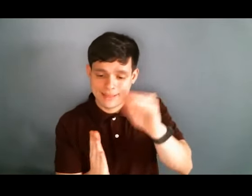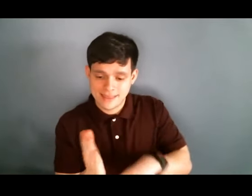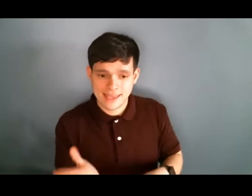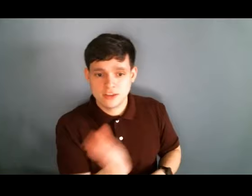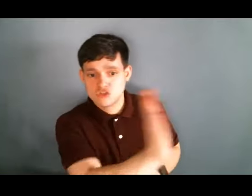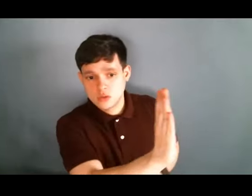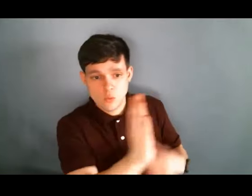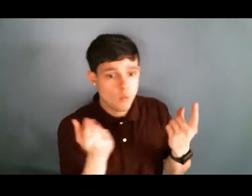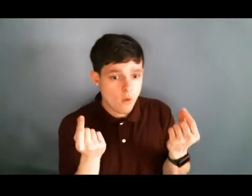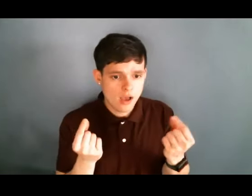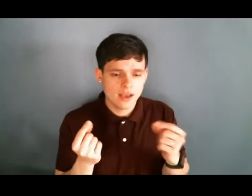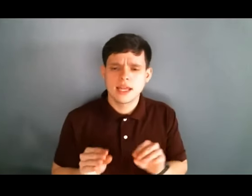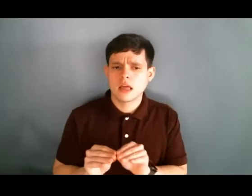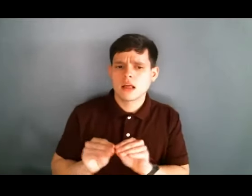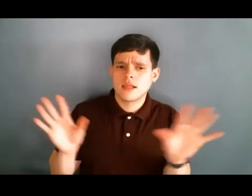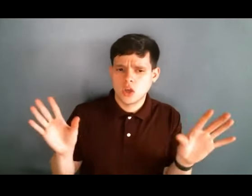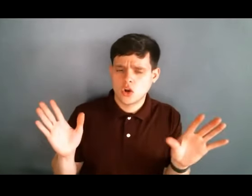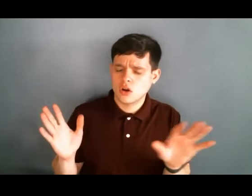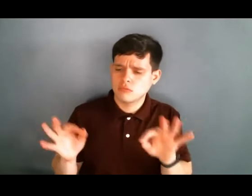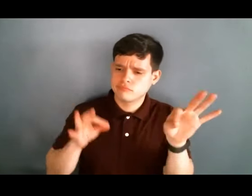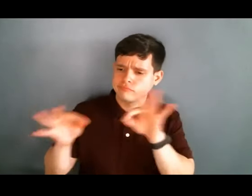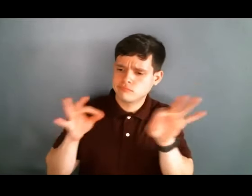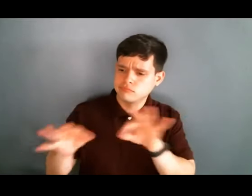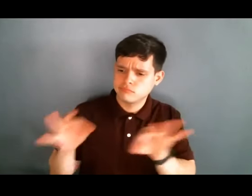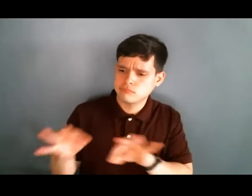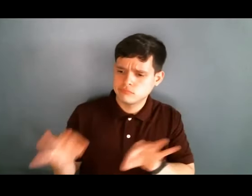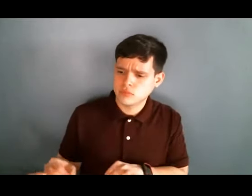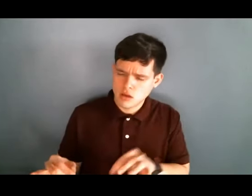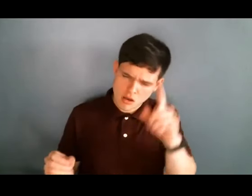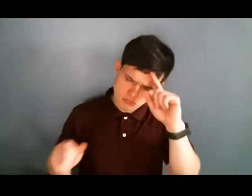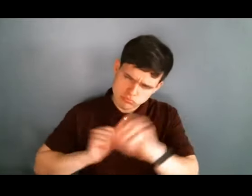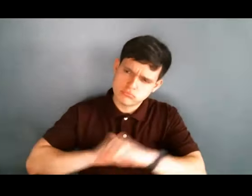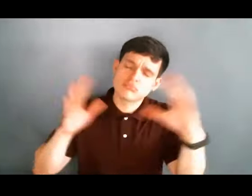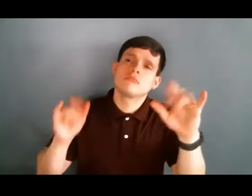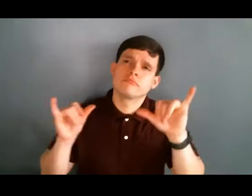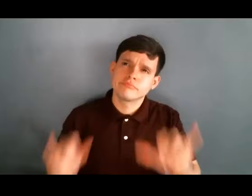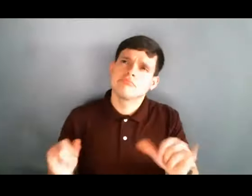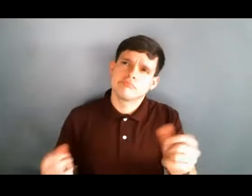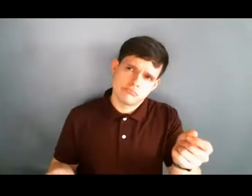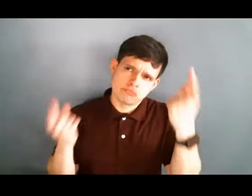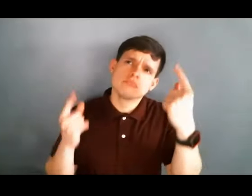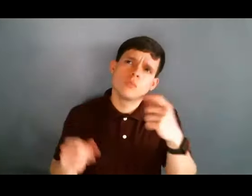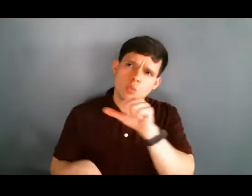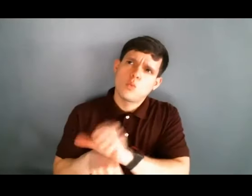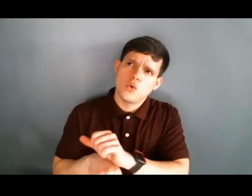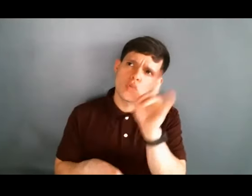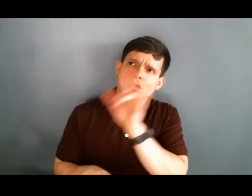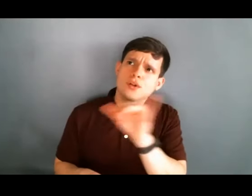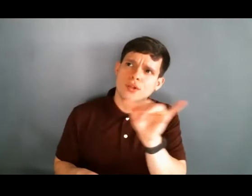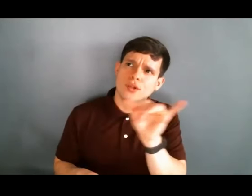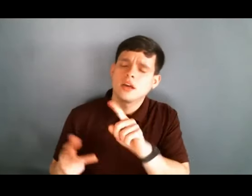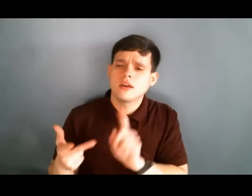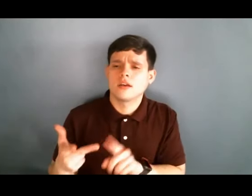clear, ones that give a very concrete sense of what the work will be like, and ones that really attend to